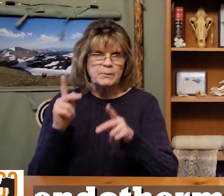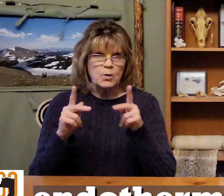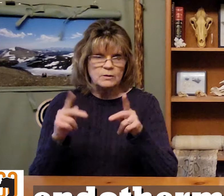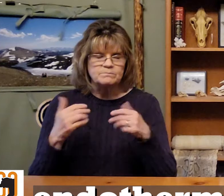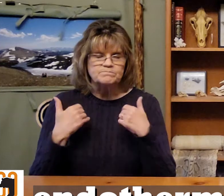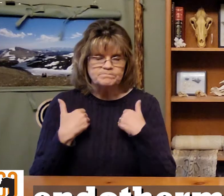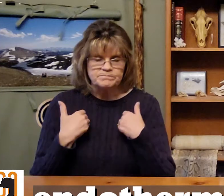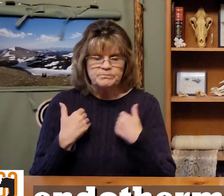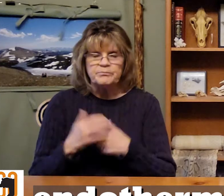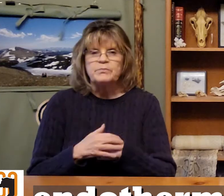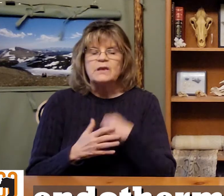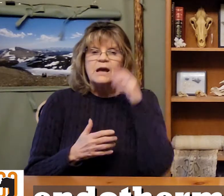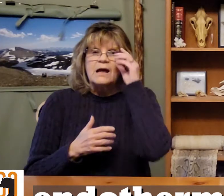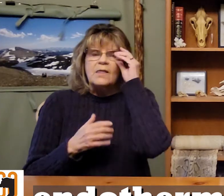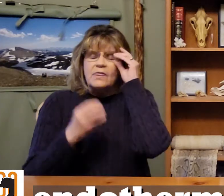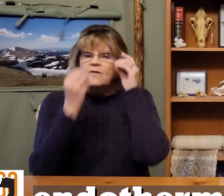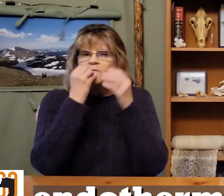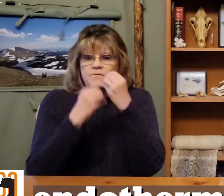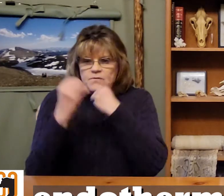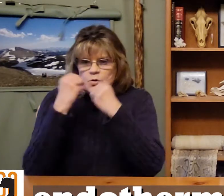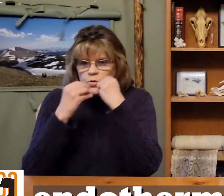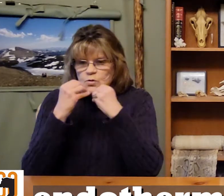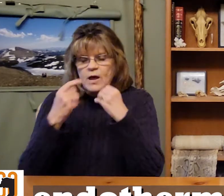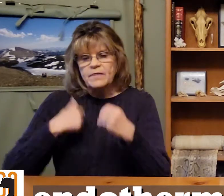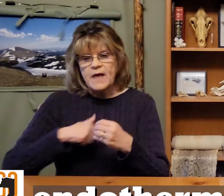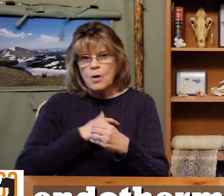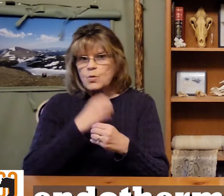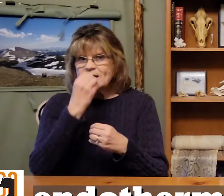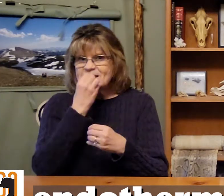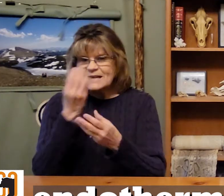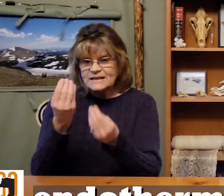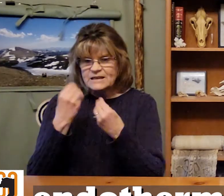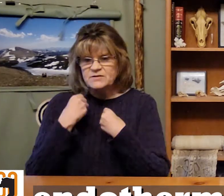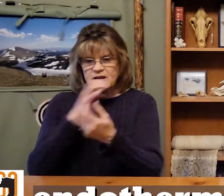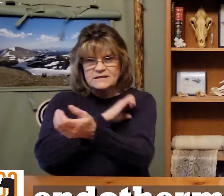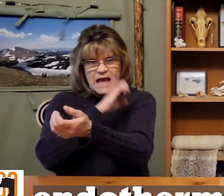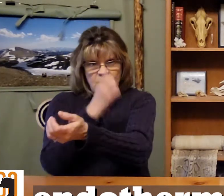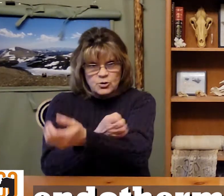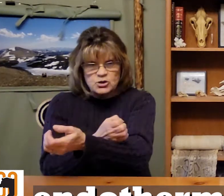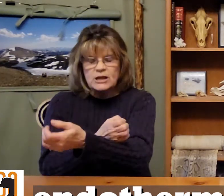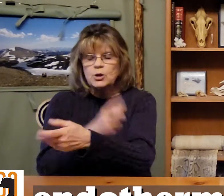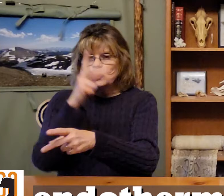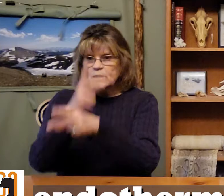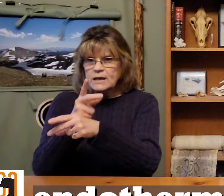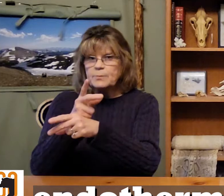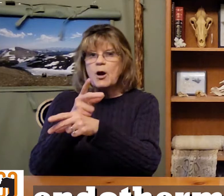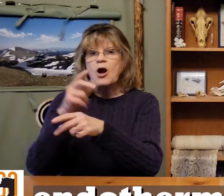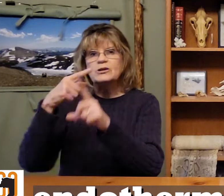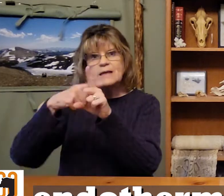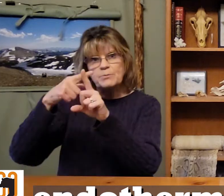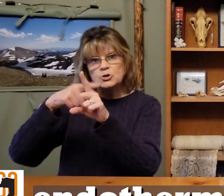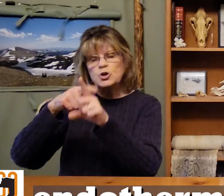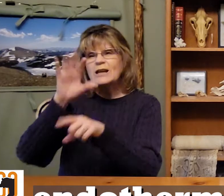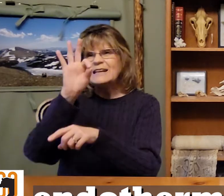The food that we eat gives us energy to keep our blood at 98 degrees all the time.